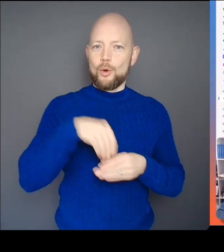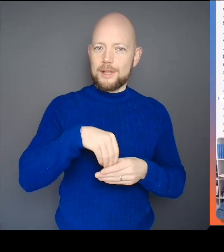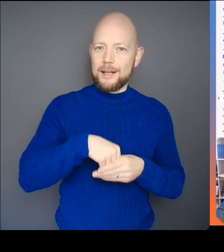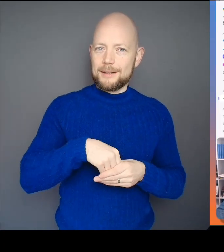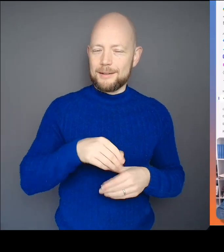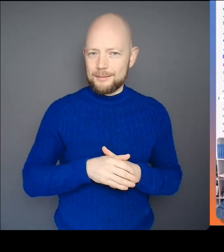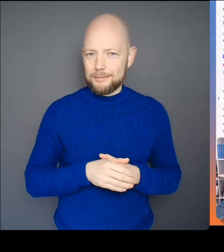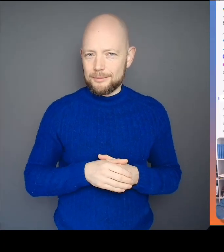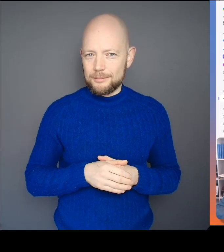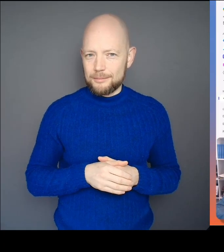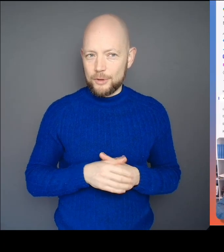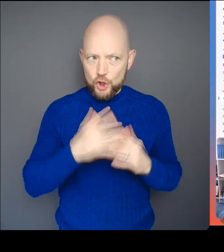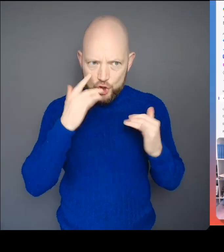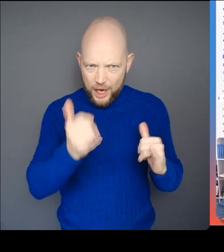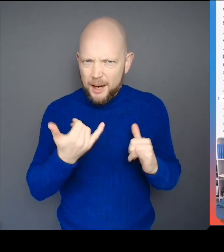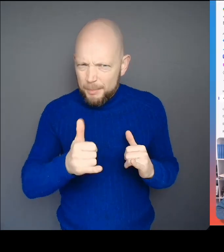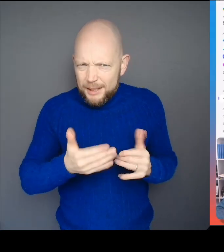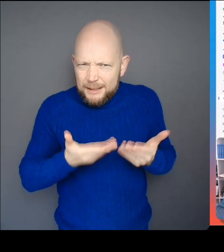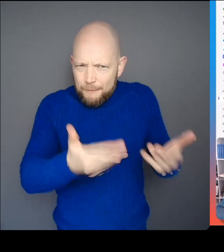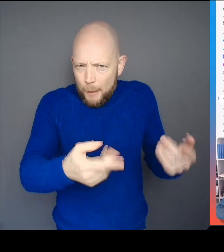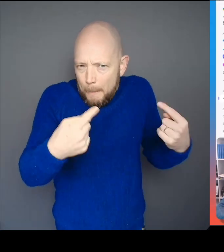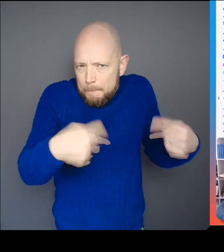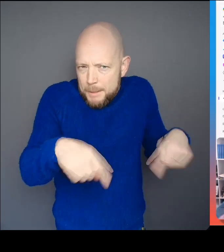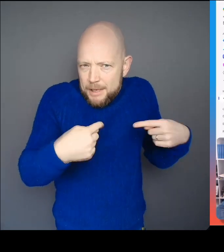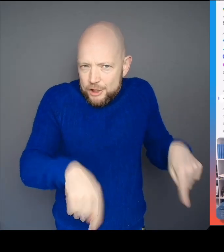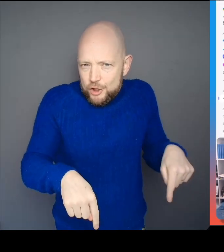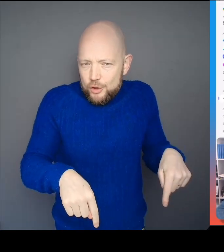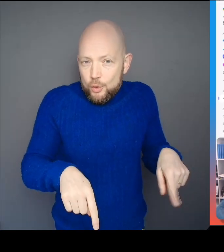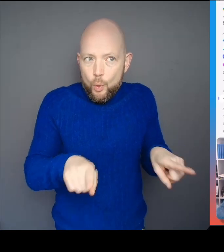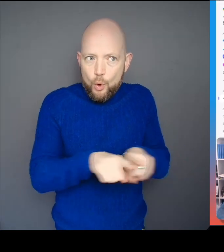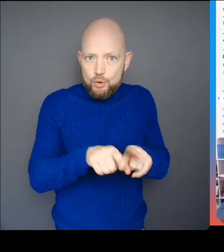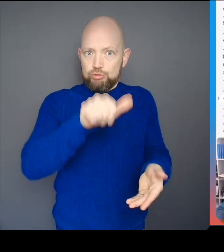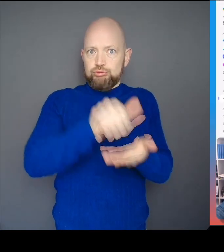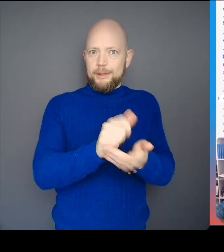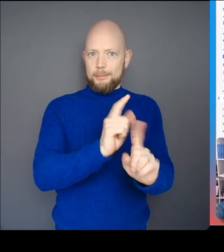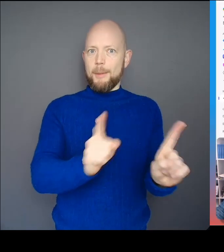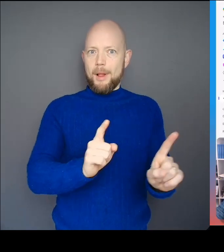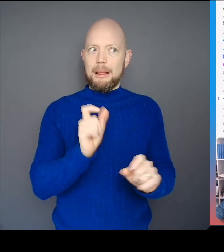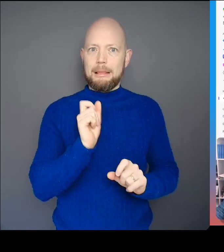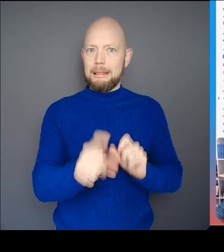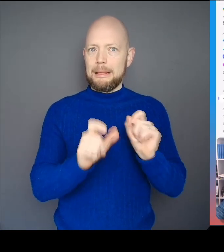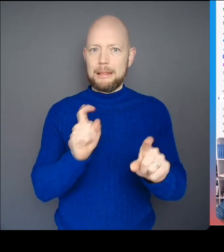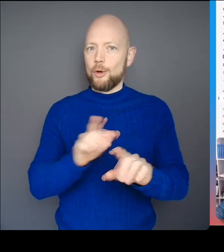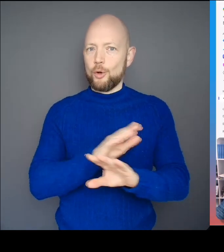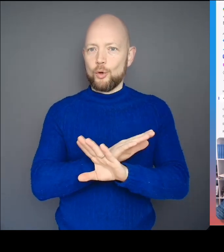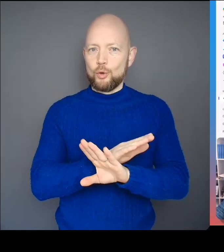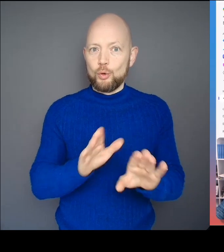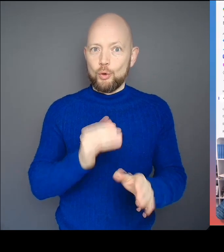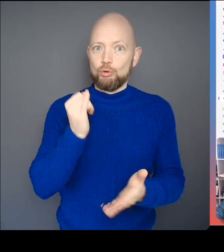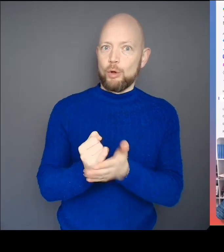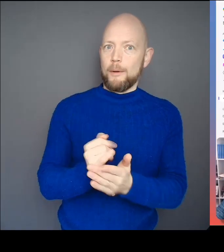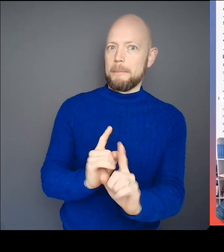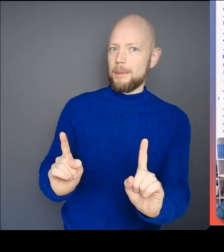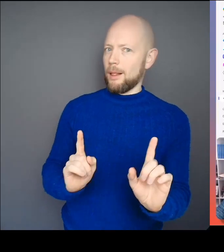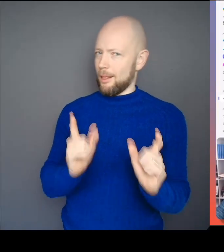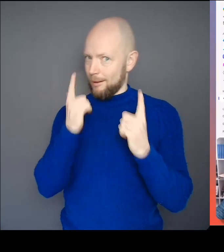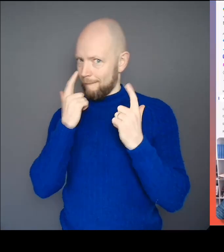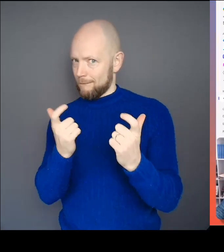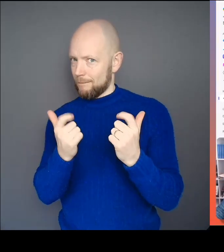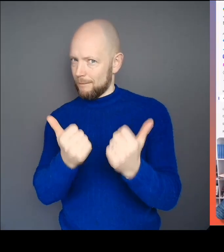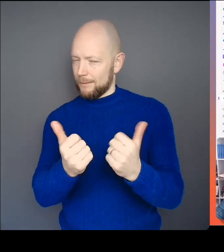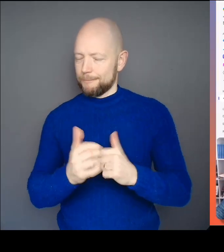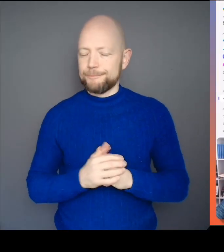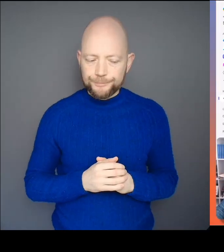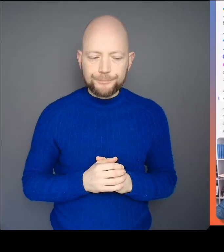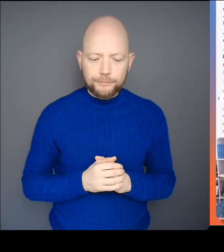that's been uploaded to the notebook. So just make sure that you have the right permissions to do that and you're sharing that with people who should have it and not with people